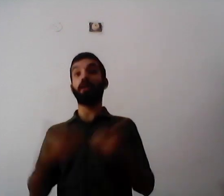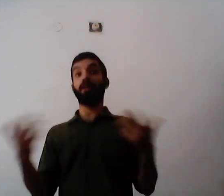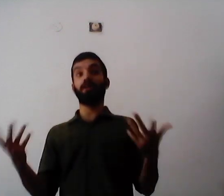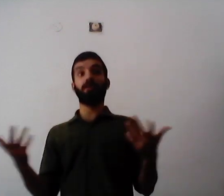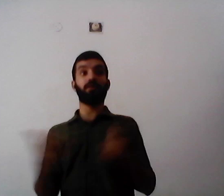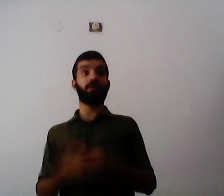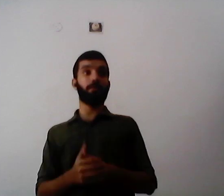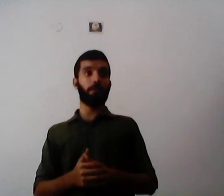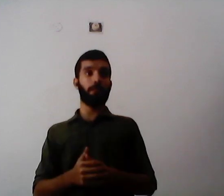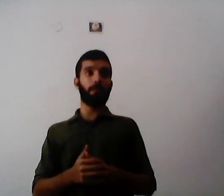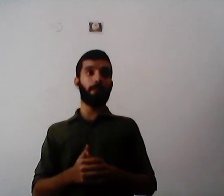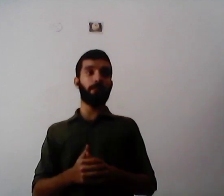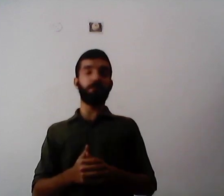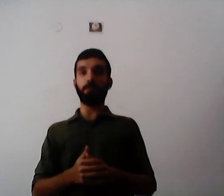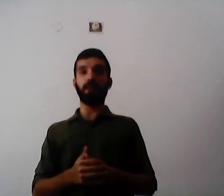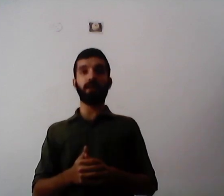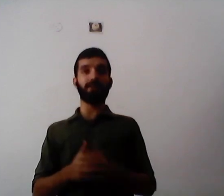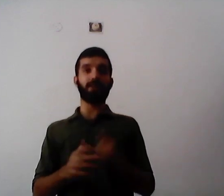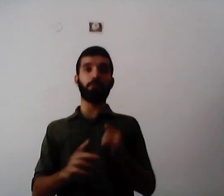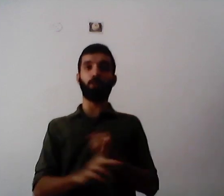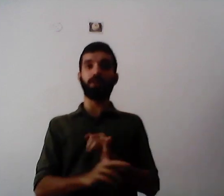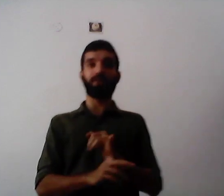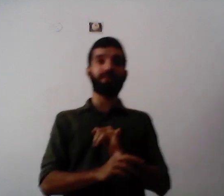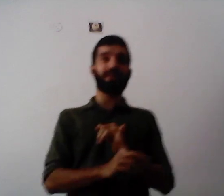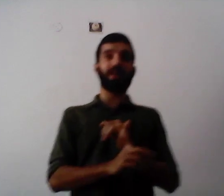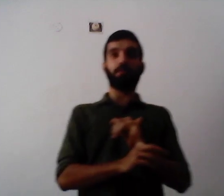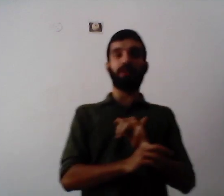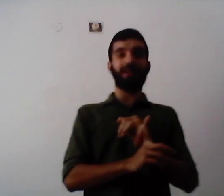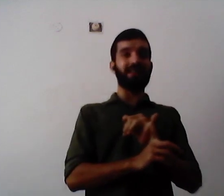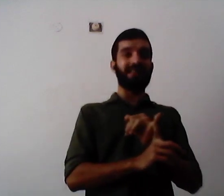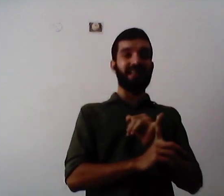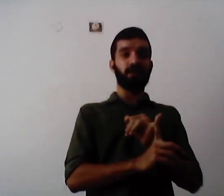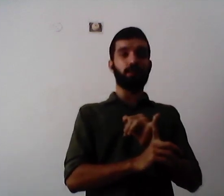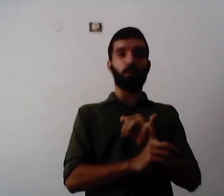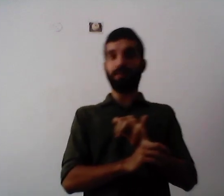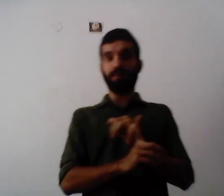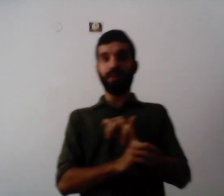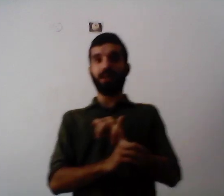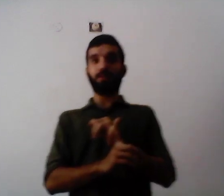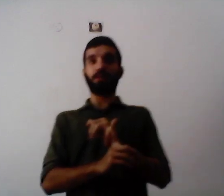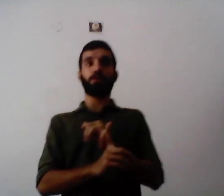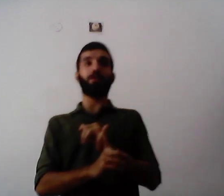very familiar example was this carbonated drinks one, which all of